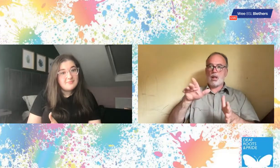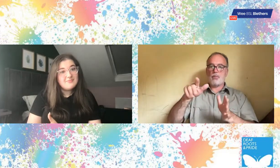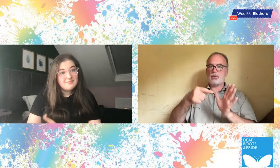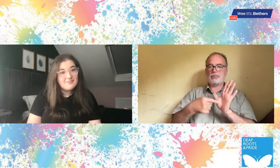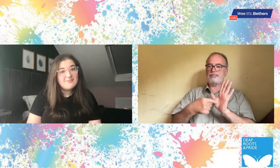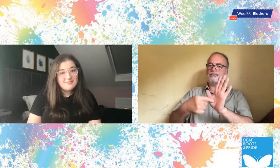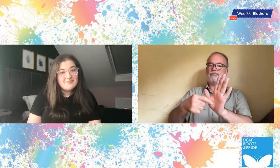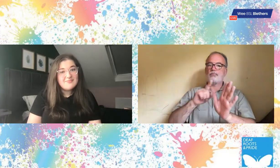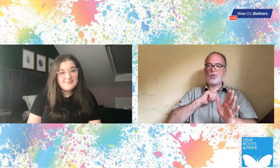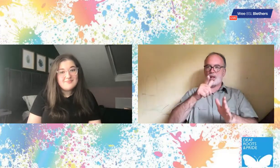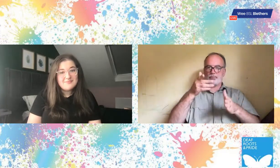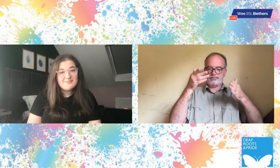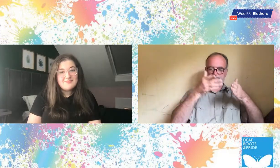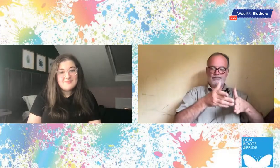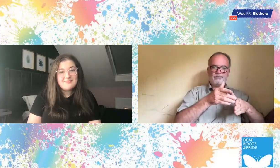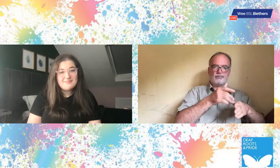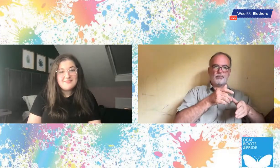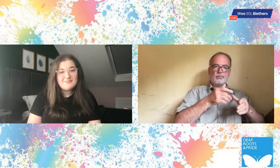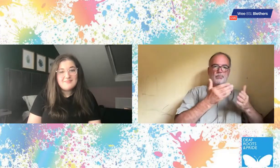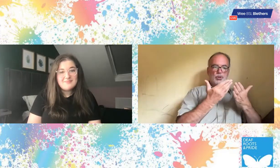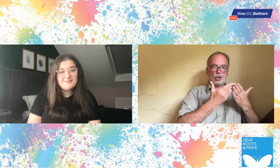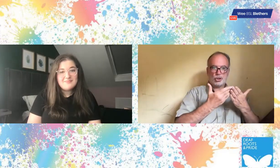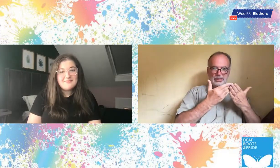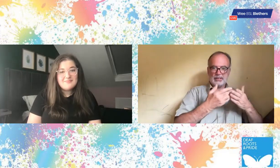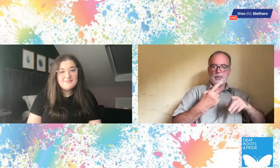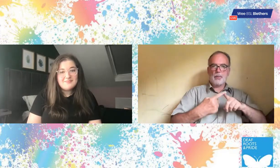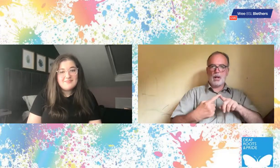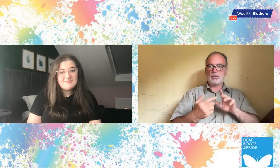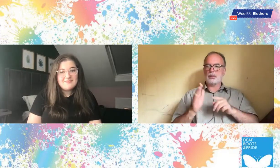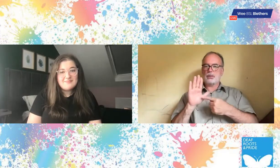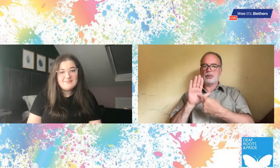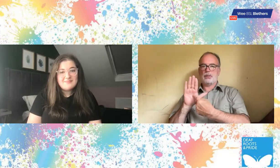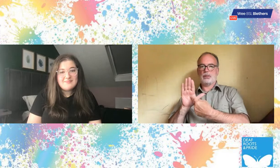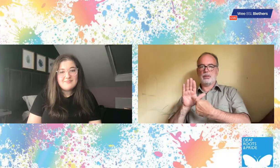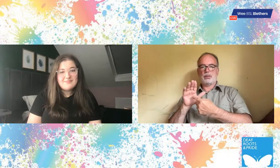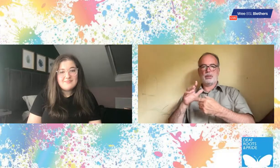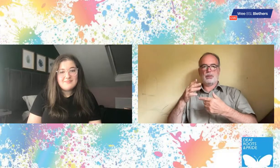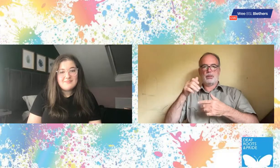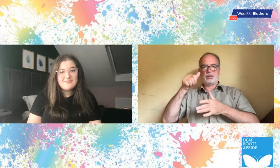the SPCCA, or other people who deal with animals.